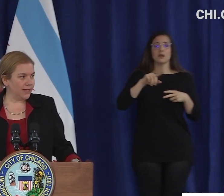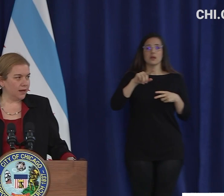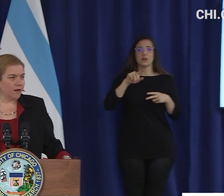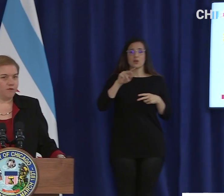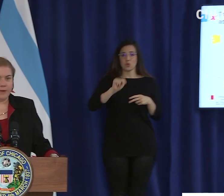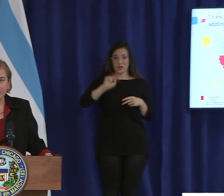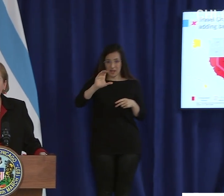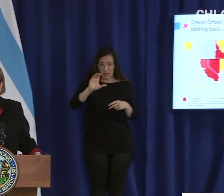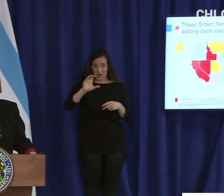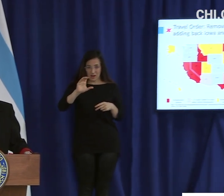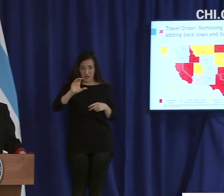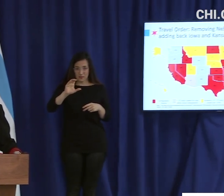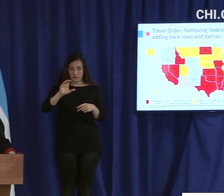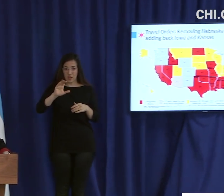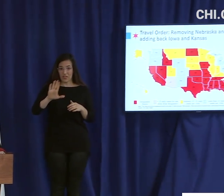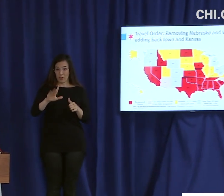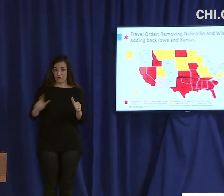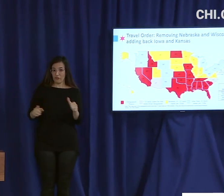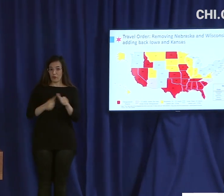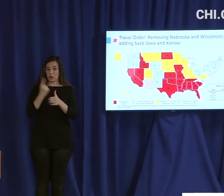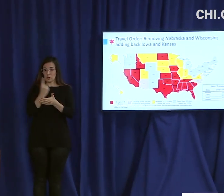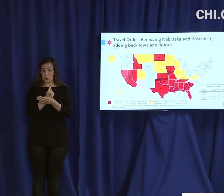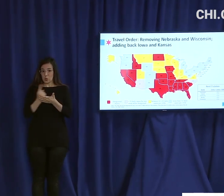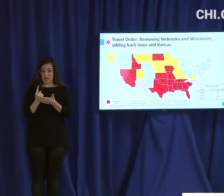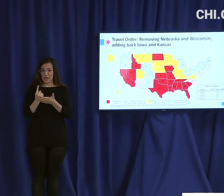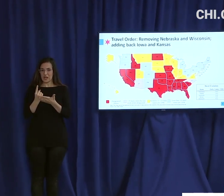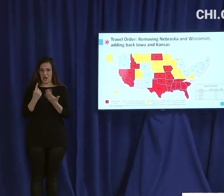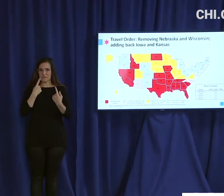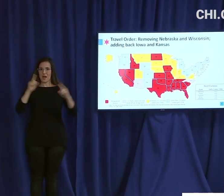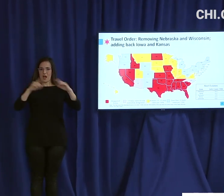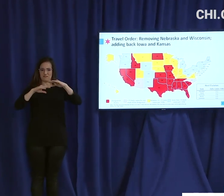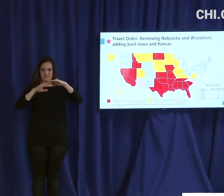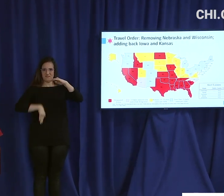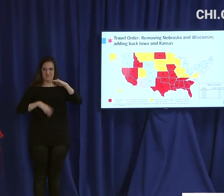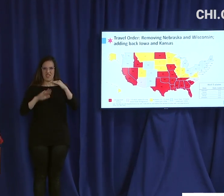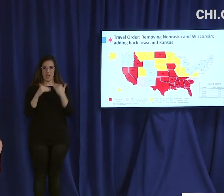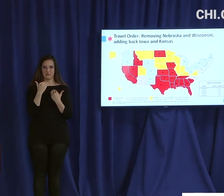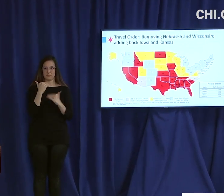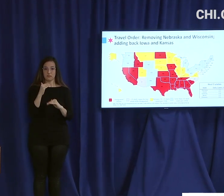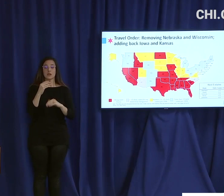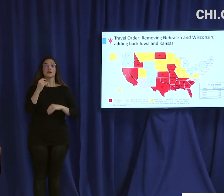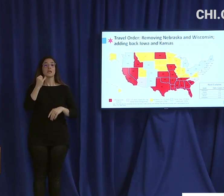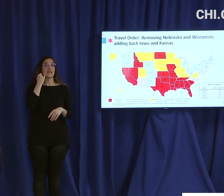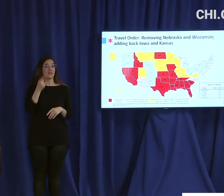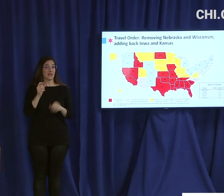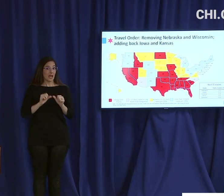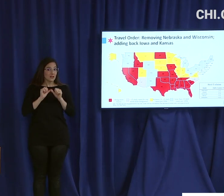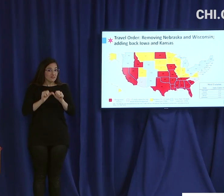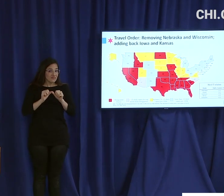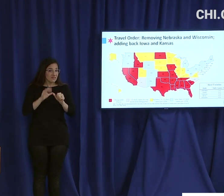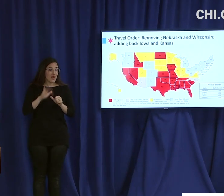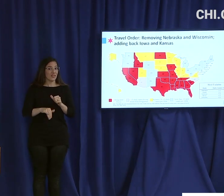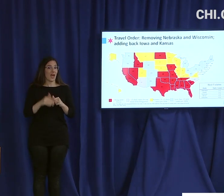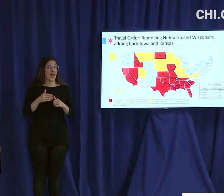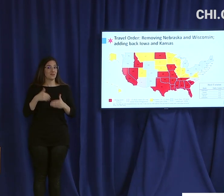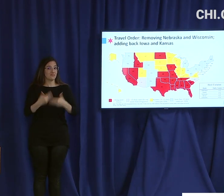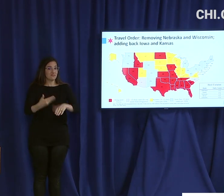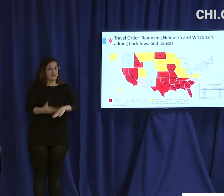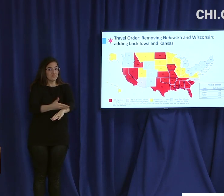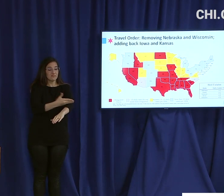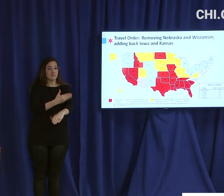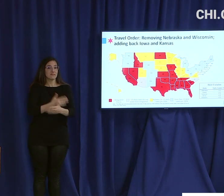first week of being below that cutoff. So if they are able to maintain that progress next week, Arizona